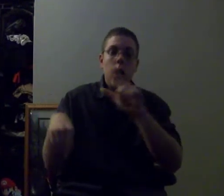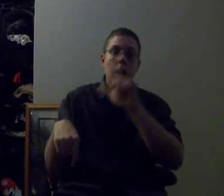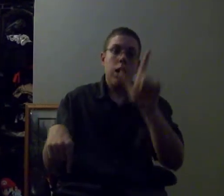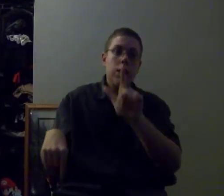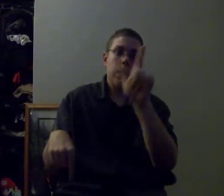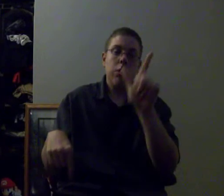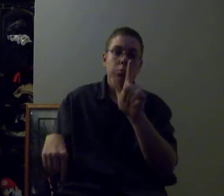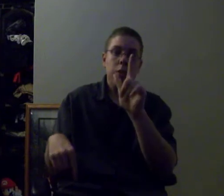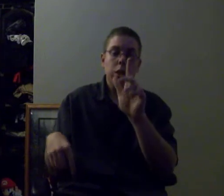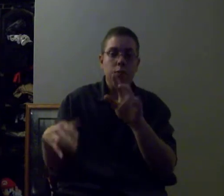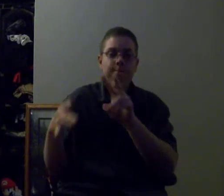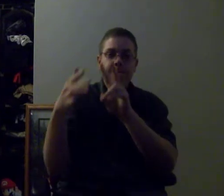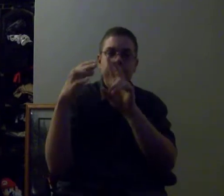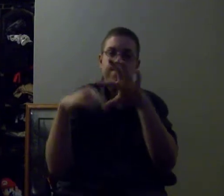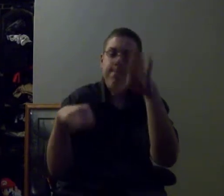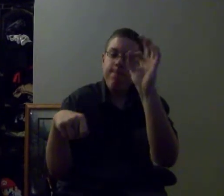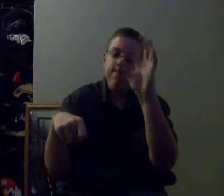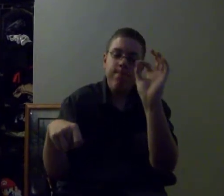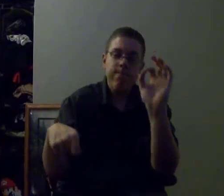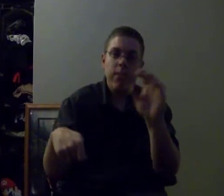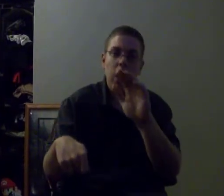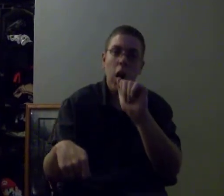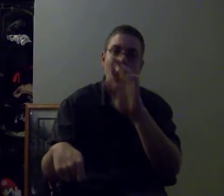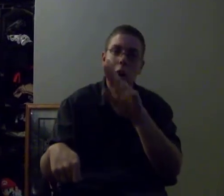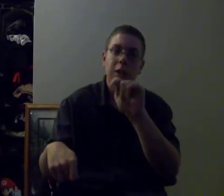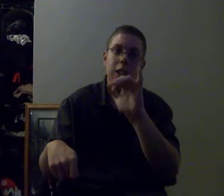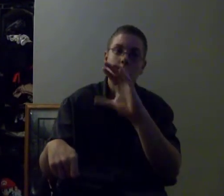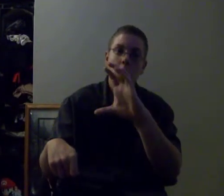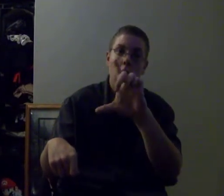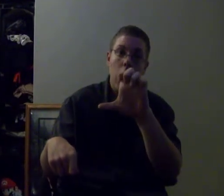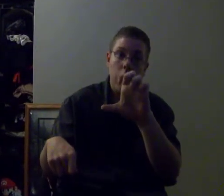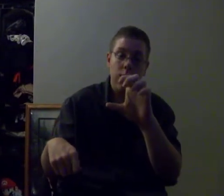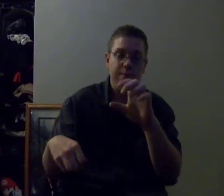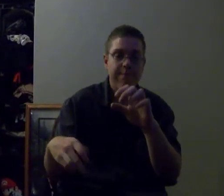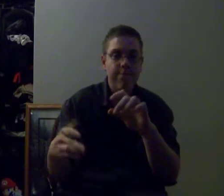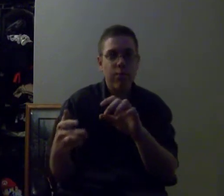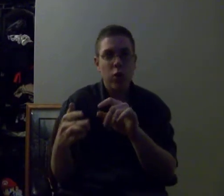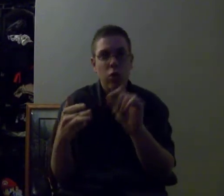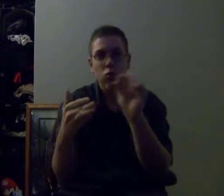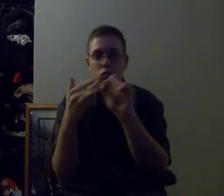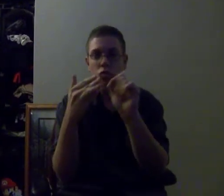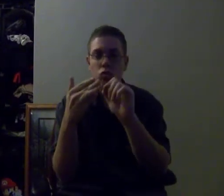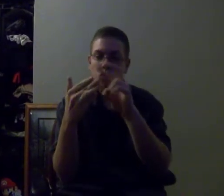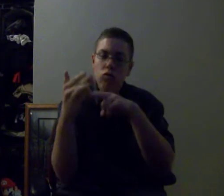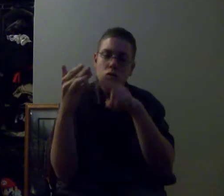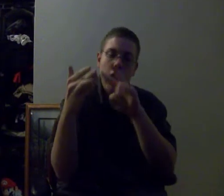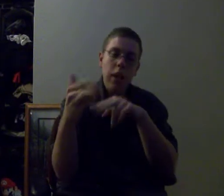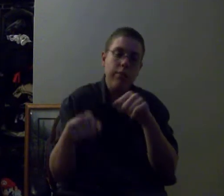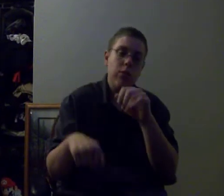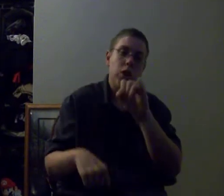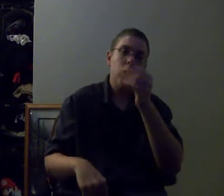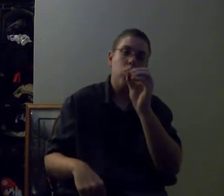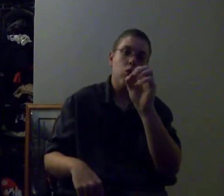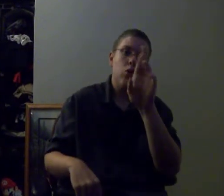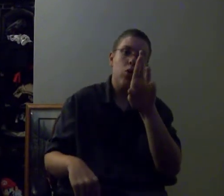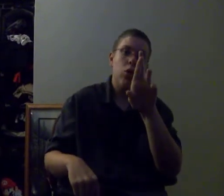like for them to actually go look in journals, newspapers, and magazines. Also, some of the information you get on the